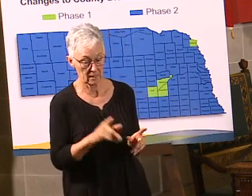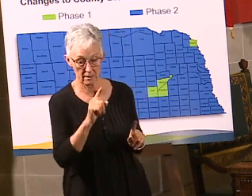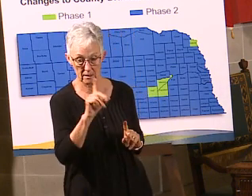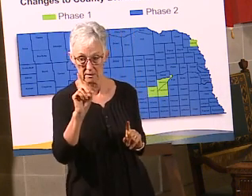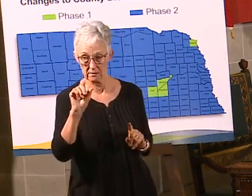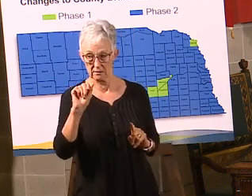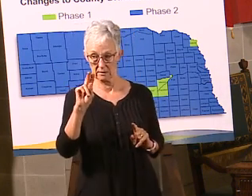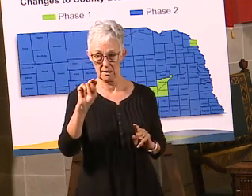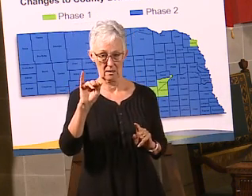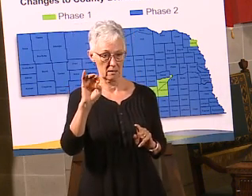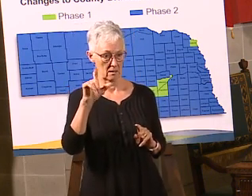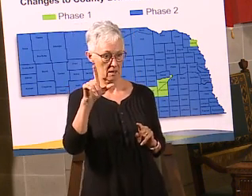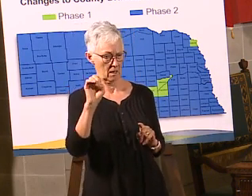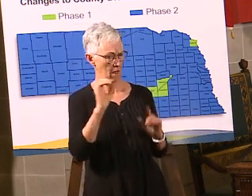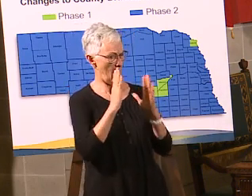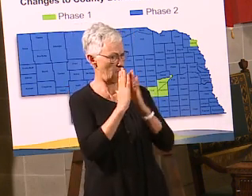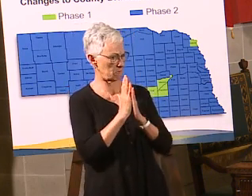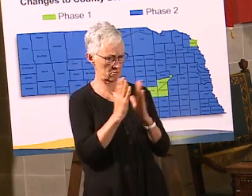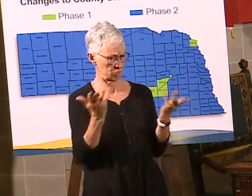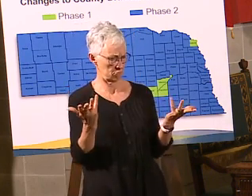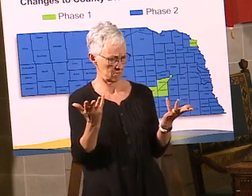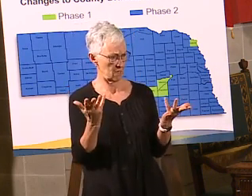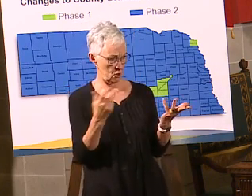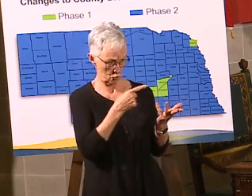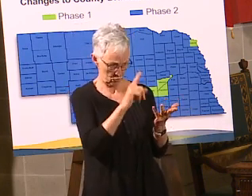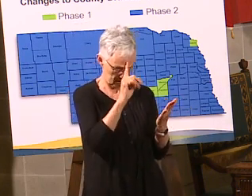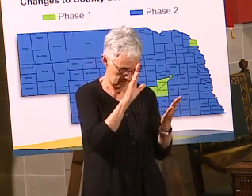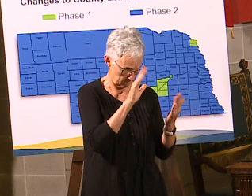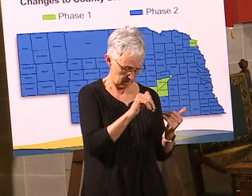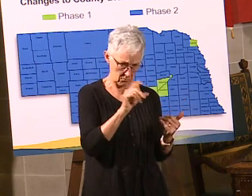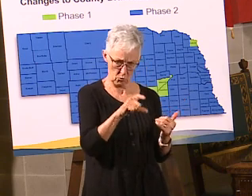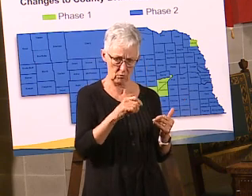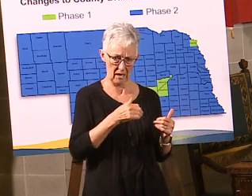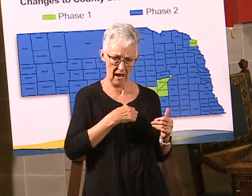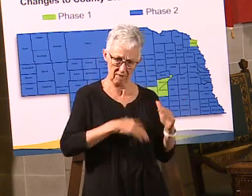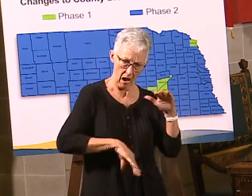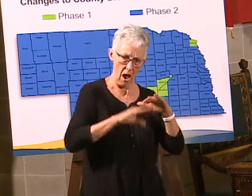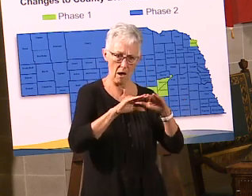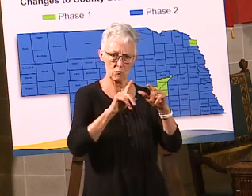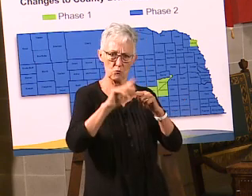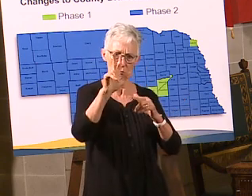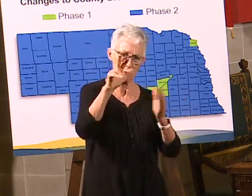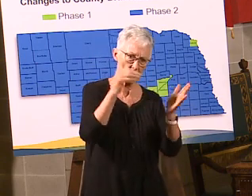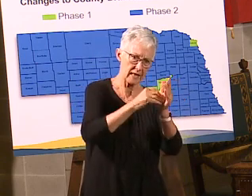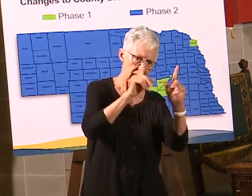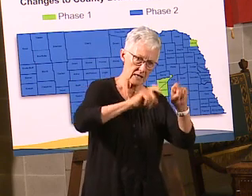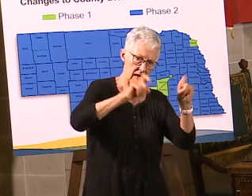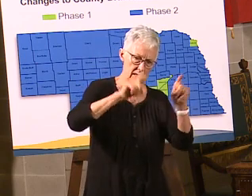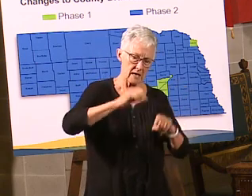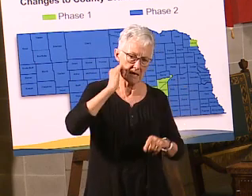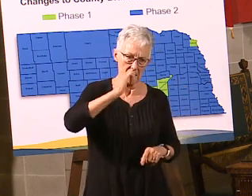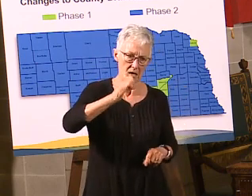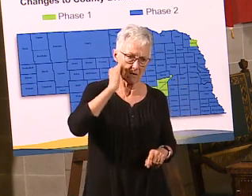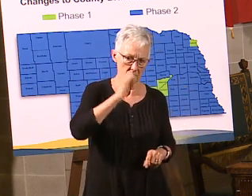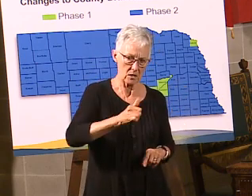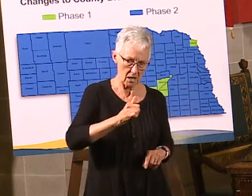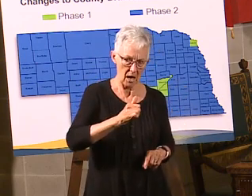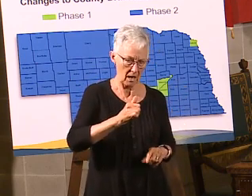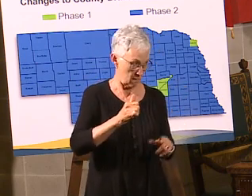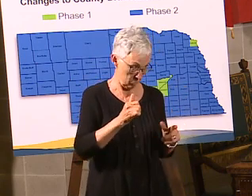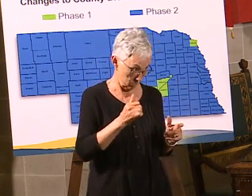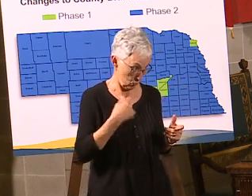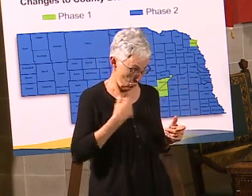wants to know, what are we doing to get to 3,000 tests per day through Test Nebraska? Actually, folks, I got to tell you, we did give most of the folks that were